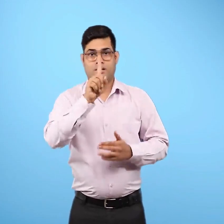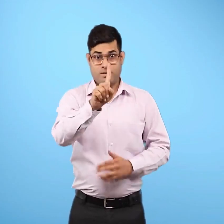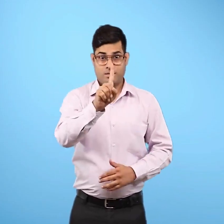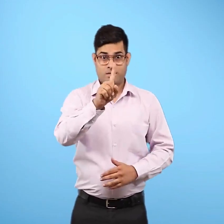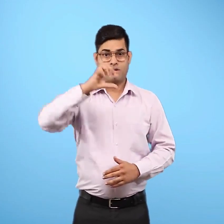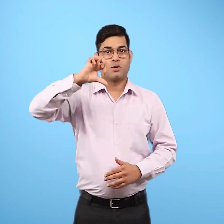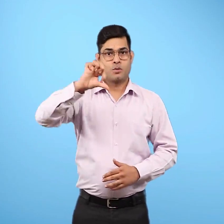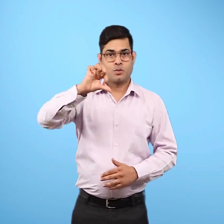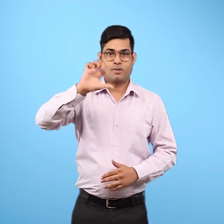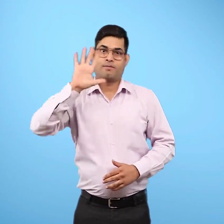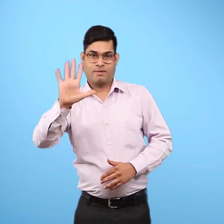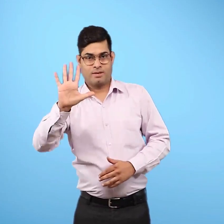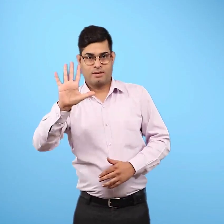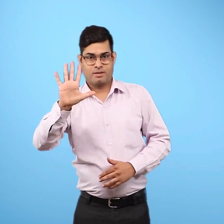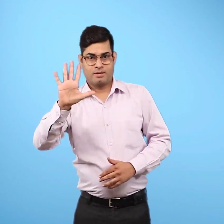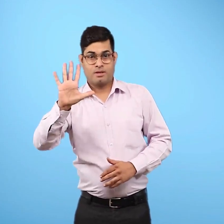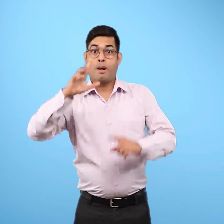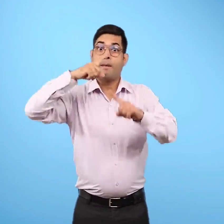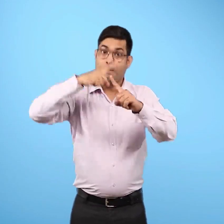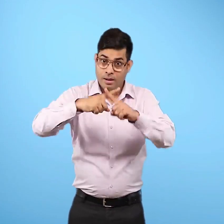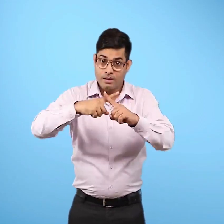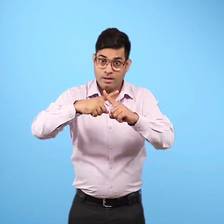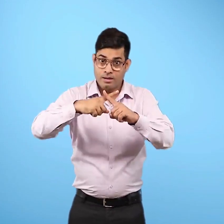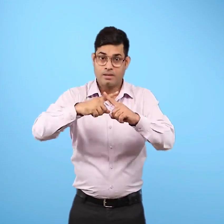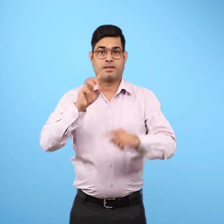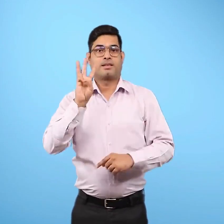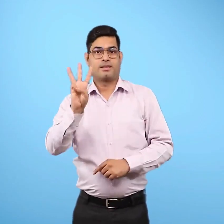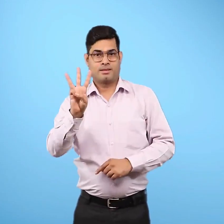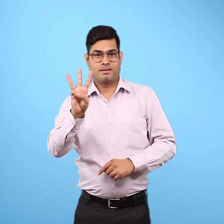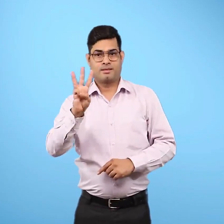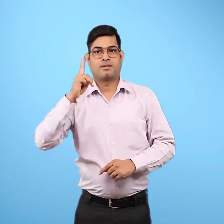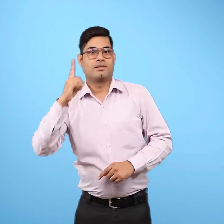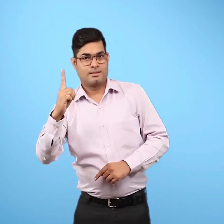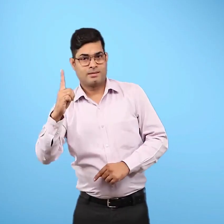31.